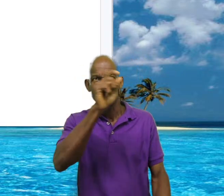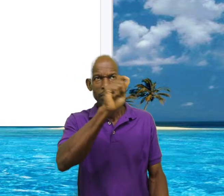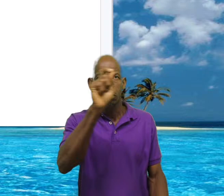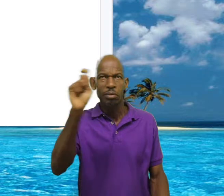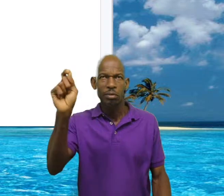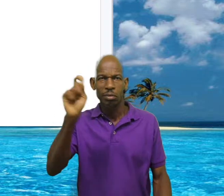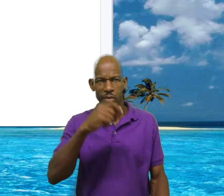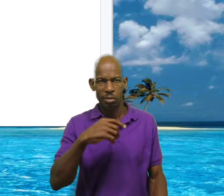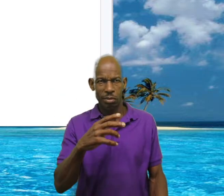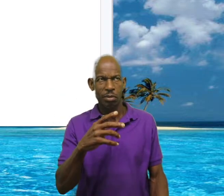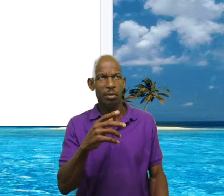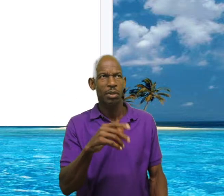meaning.